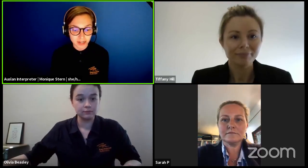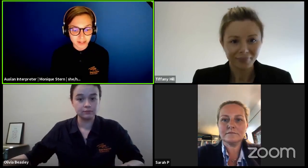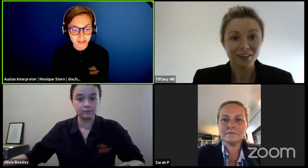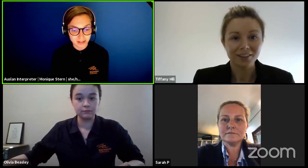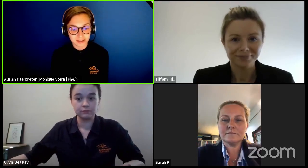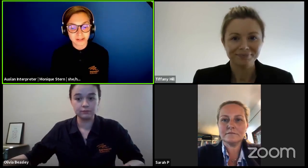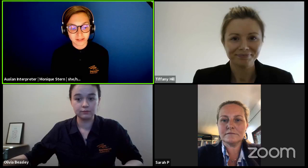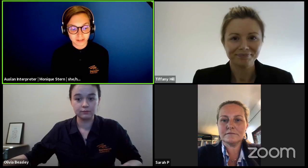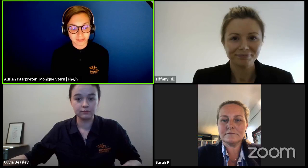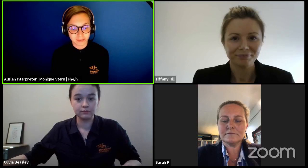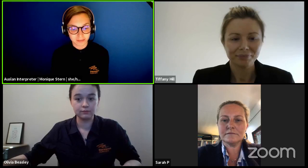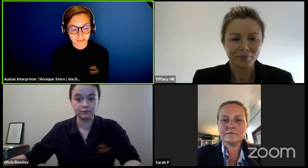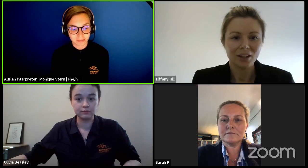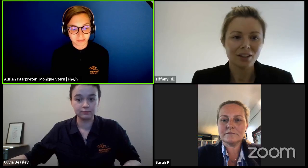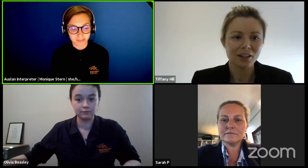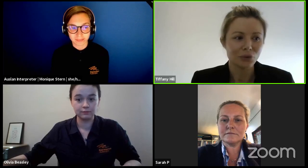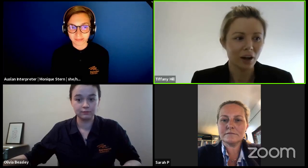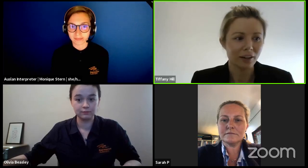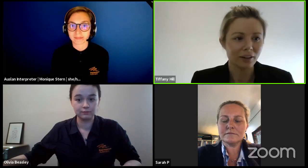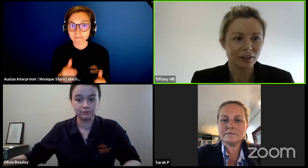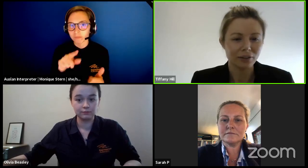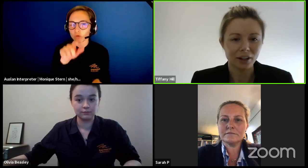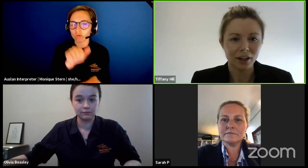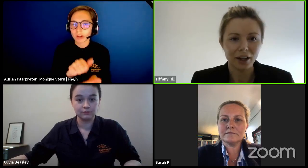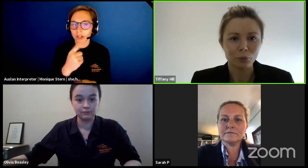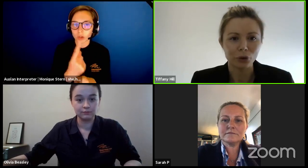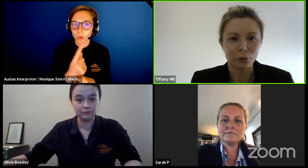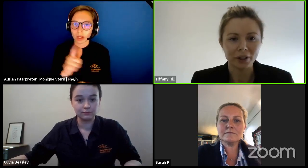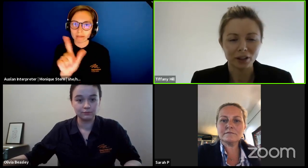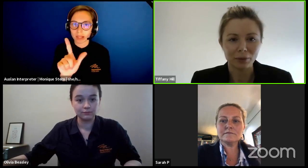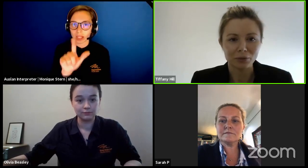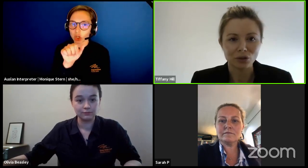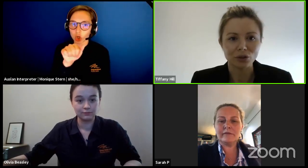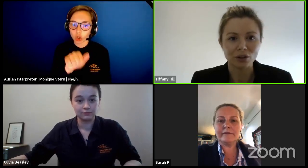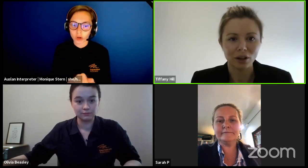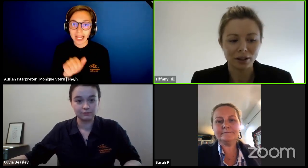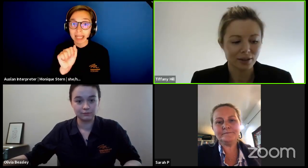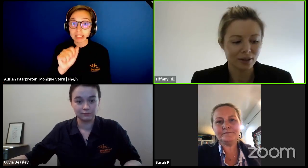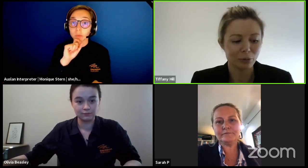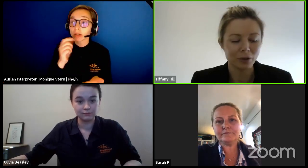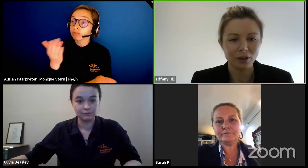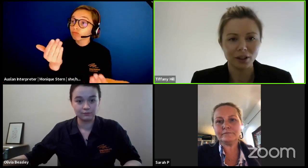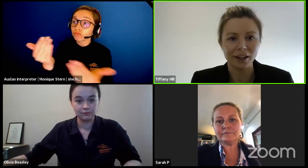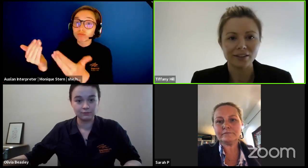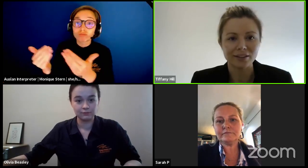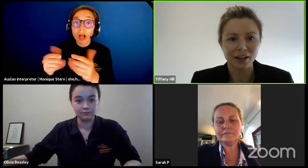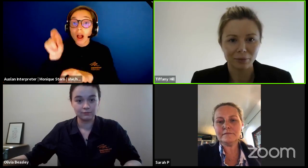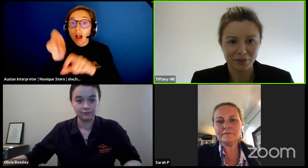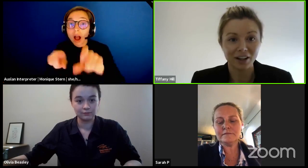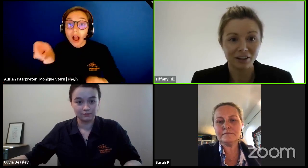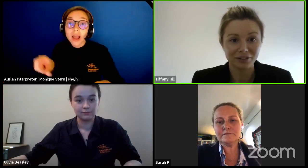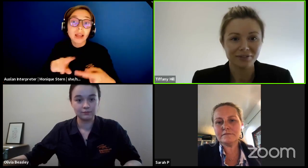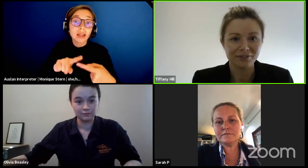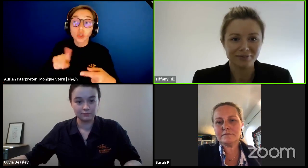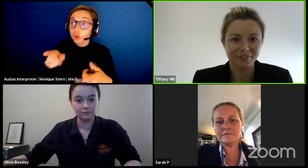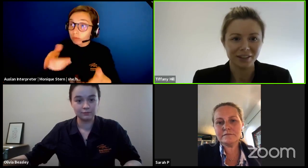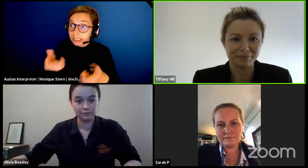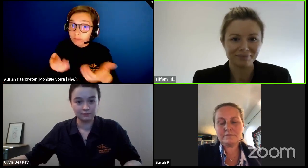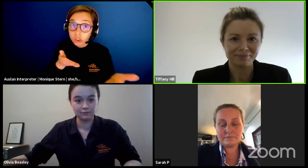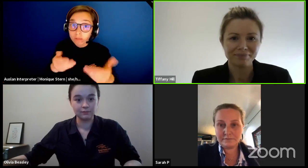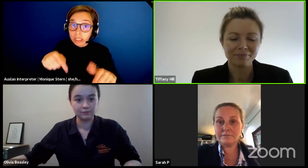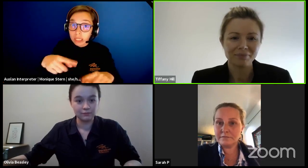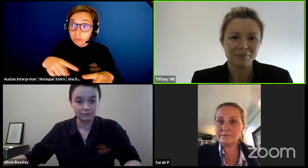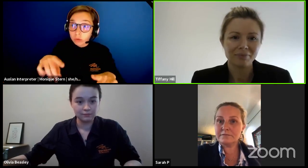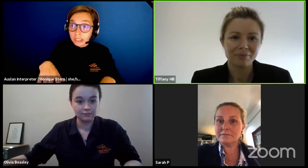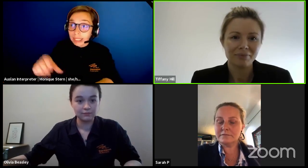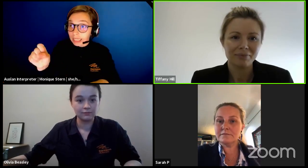member. Is that right? Yes, that's right, Olivia. We're opening it up to clients, the community, and staff. Yep.